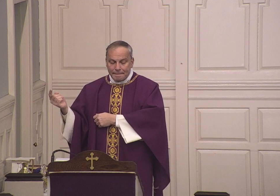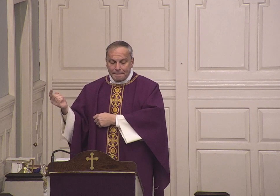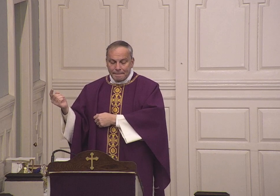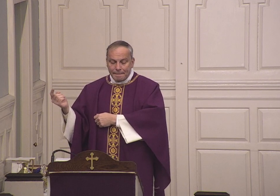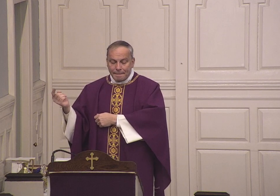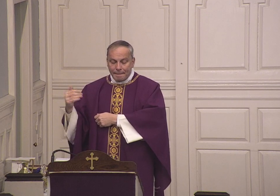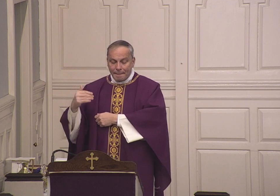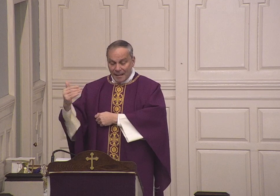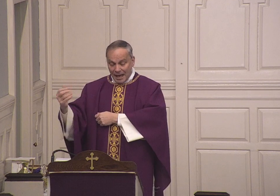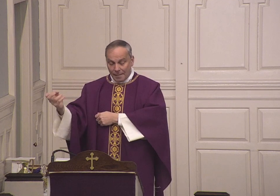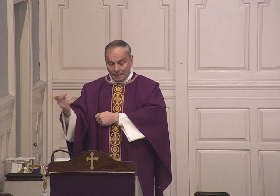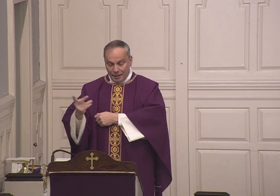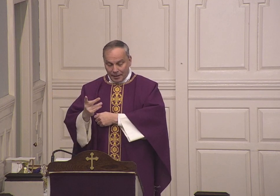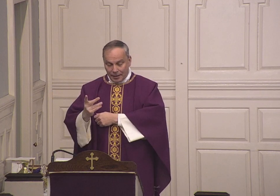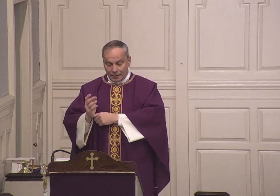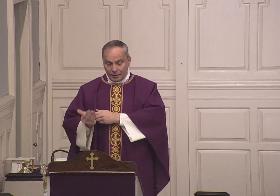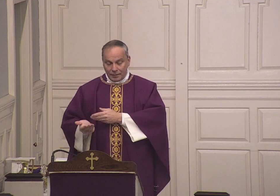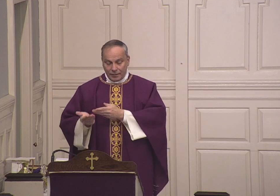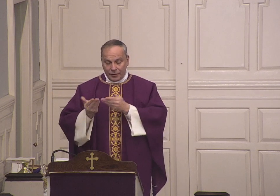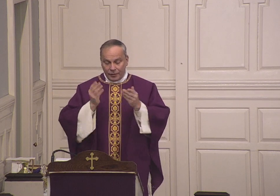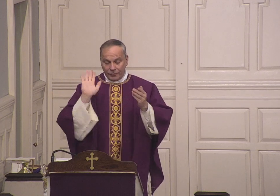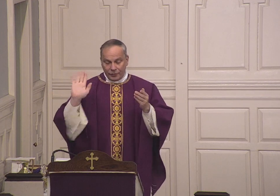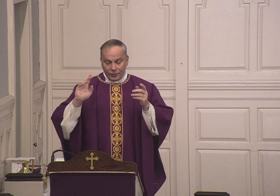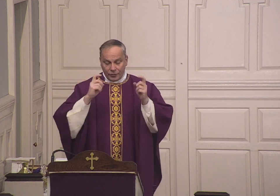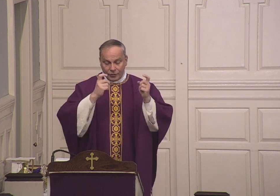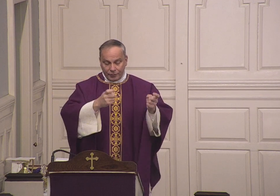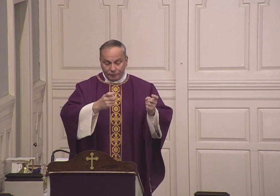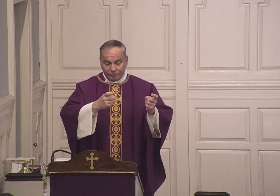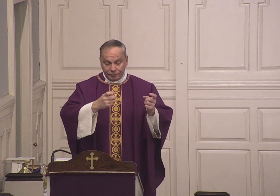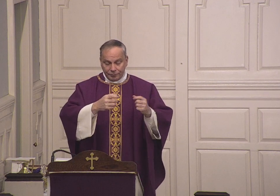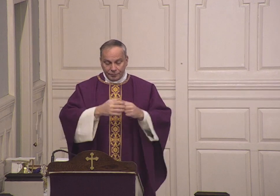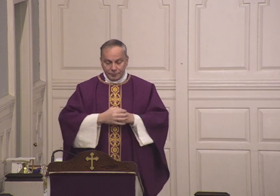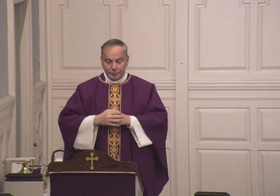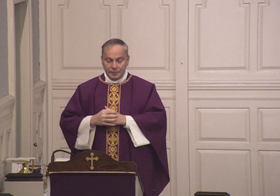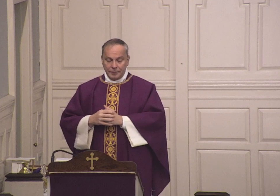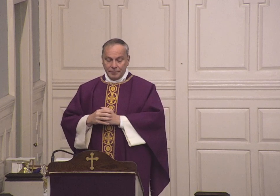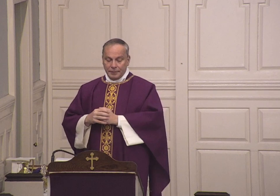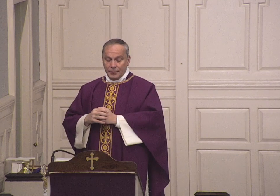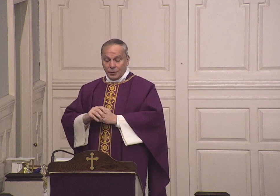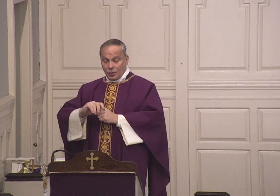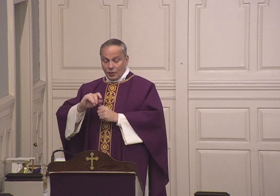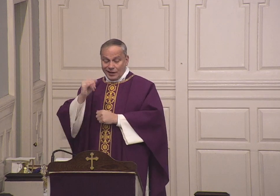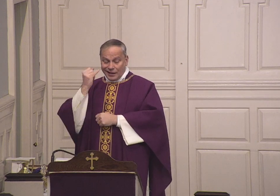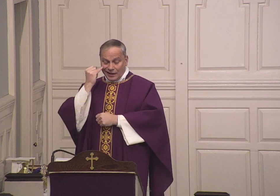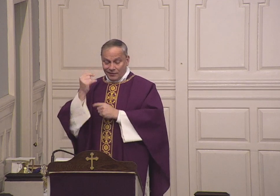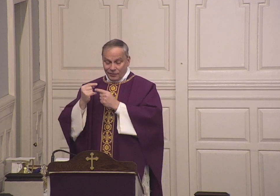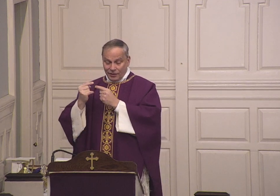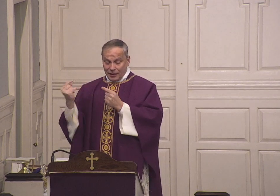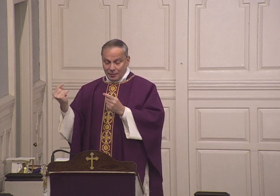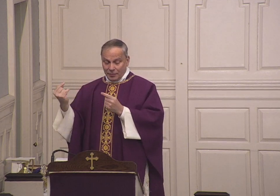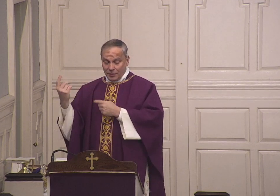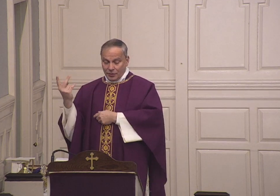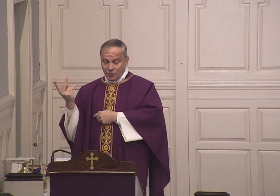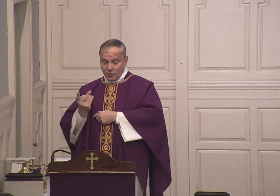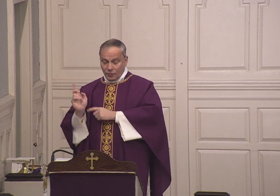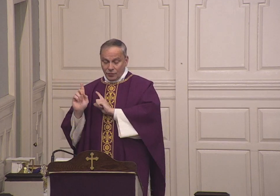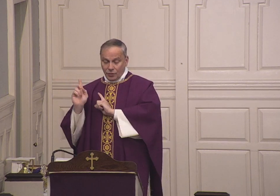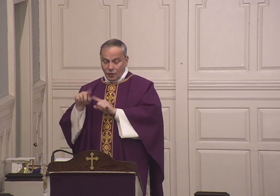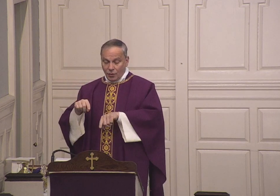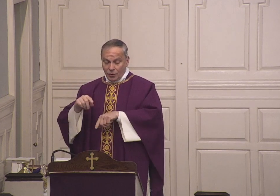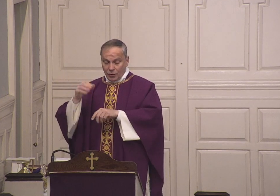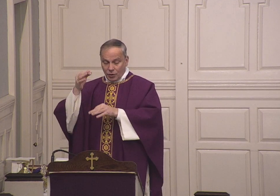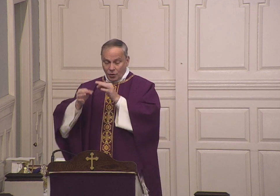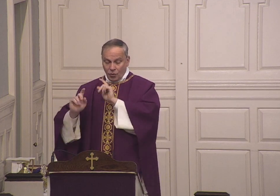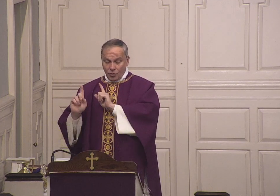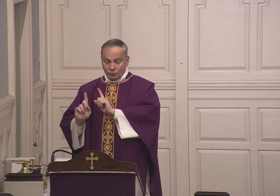leave your gift there at the altar. Go first and be reconciled with